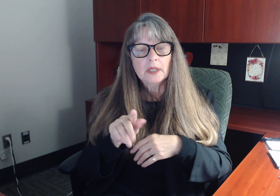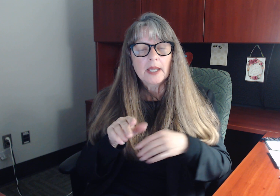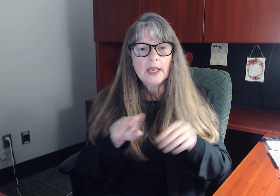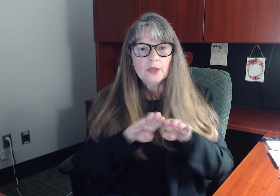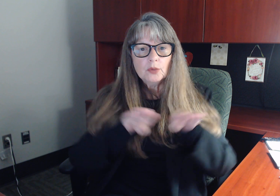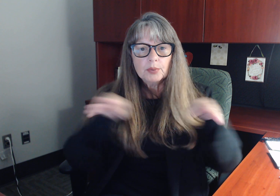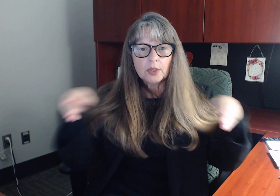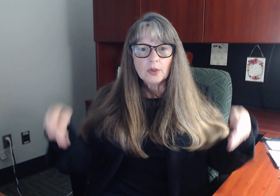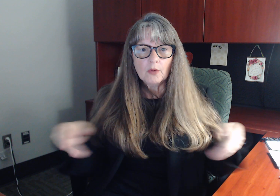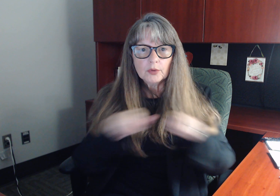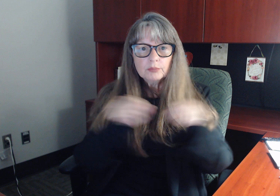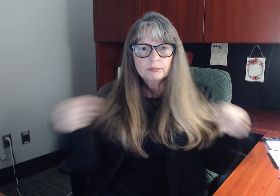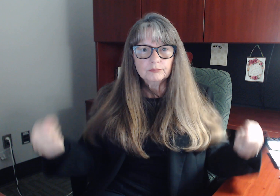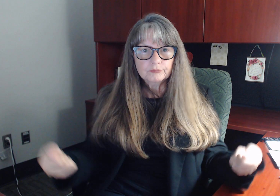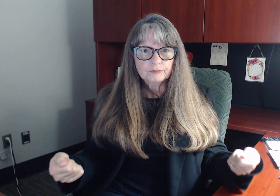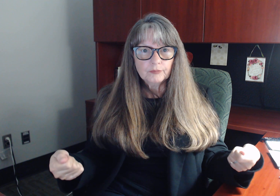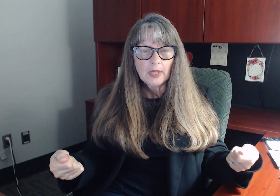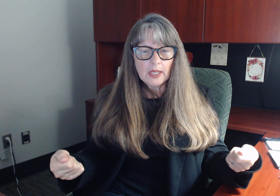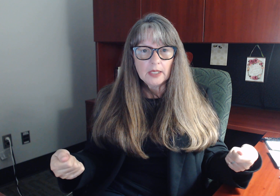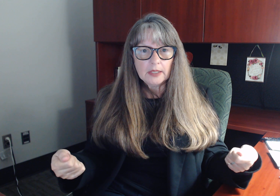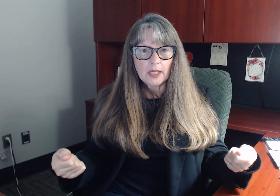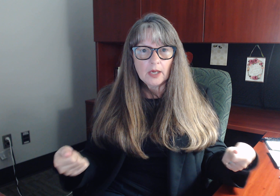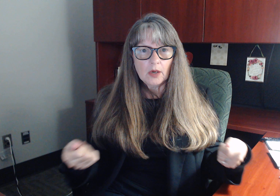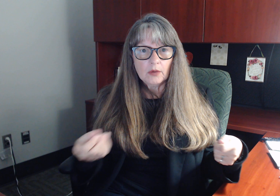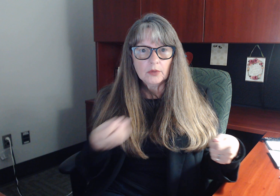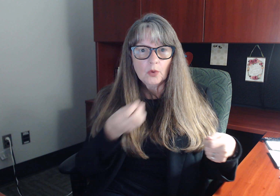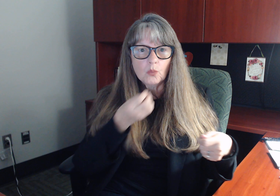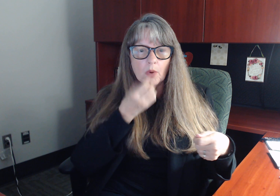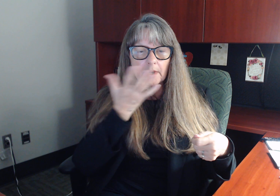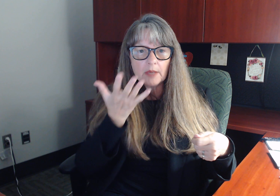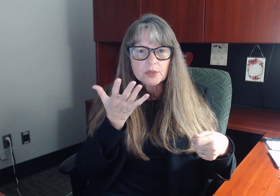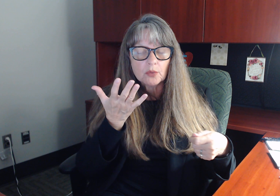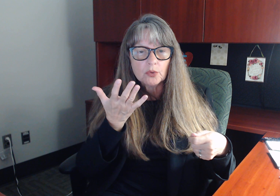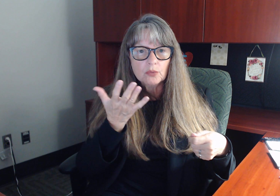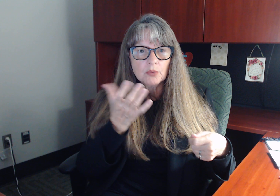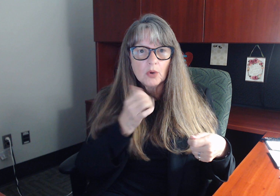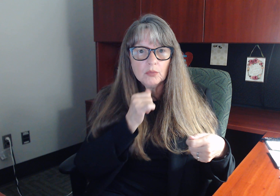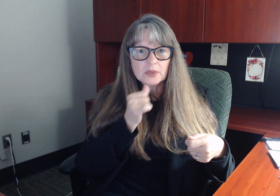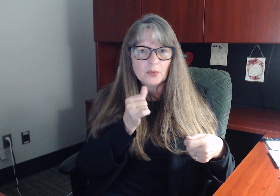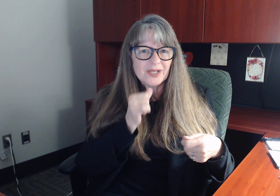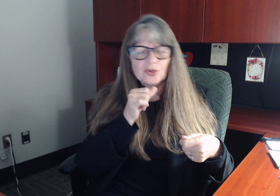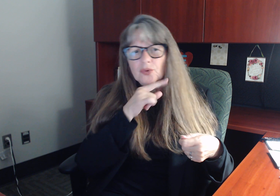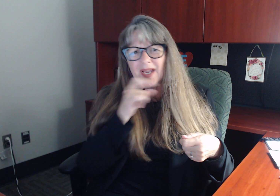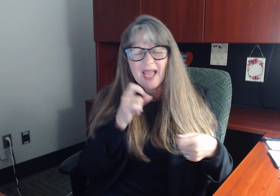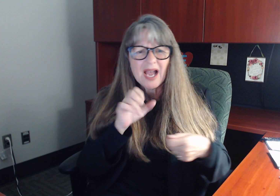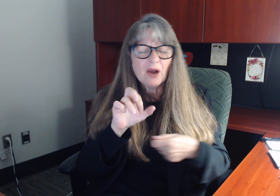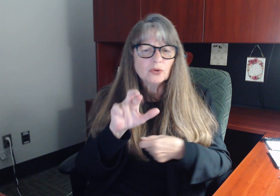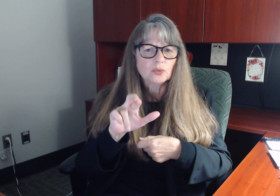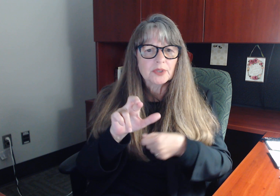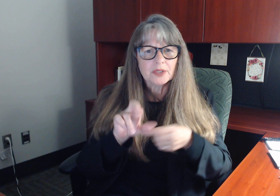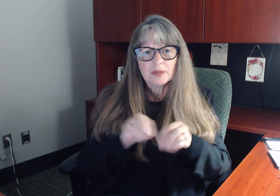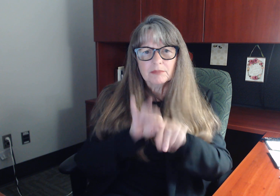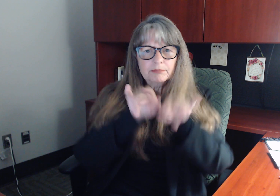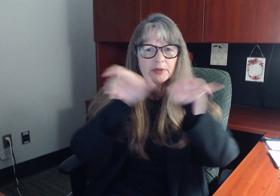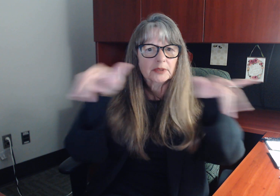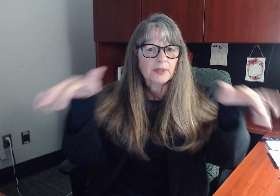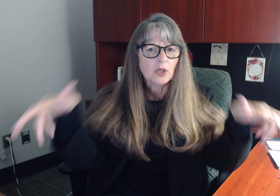and you put it over and warm it up so it doesn't dry out or it doesn't spill